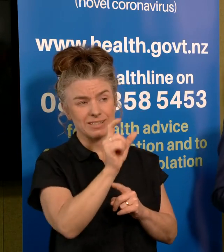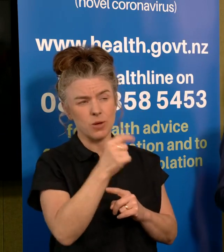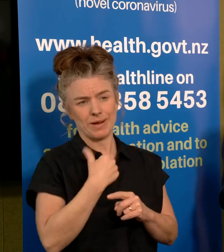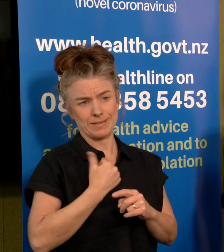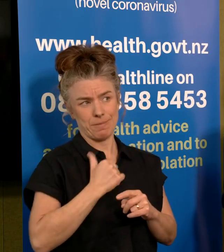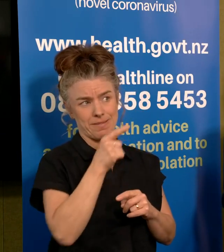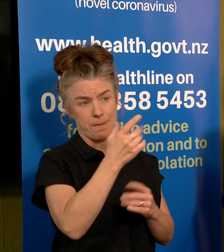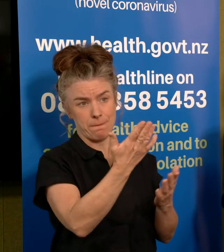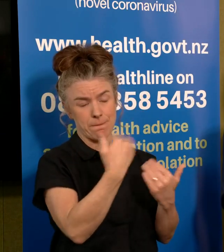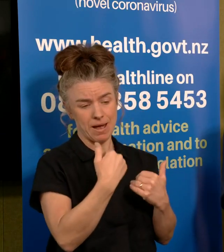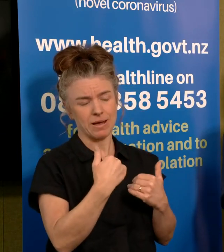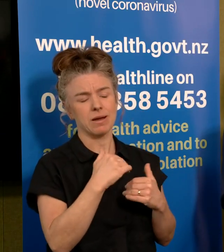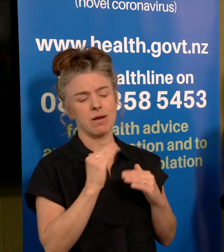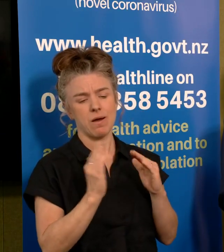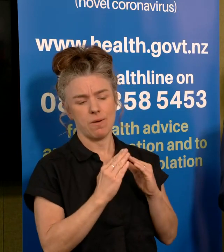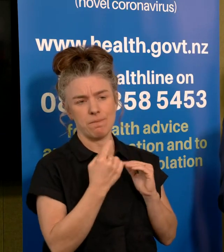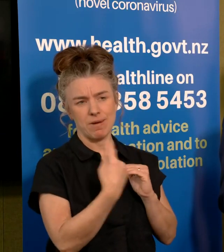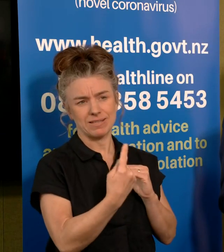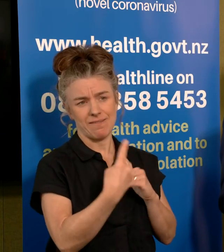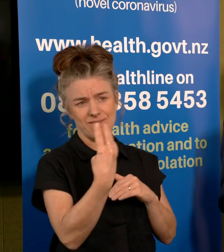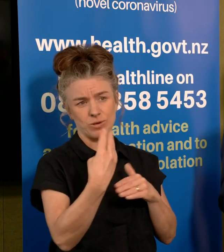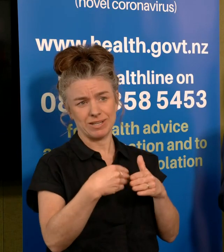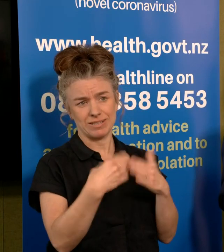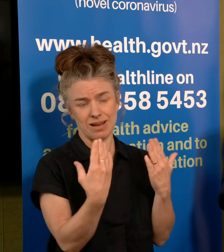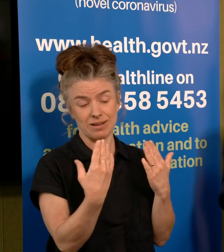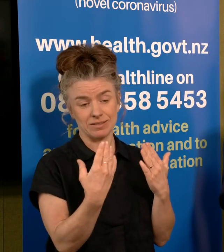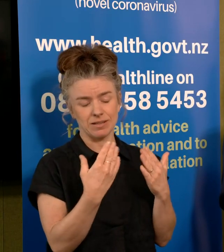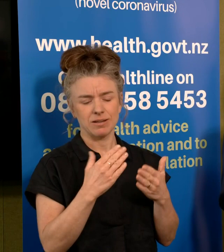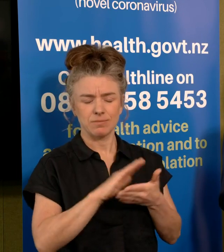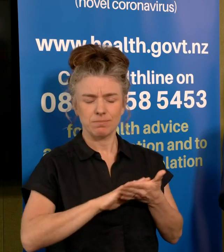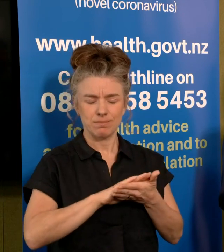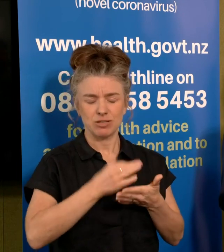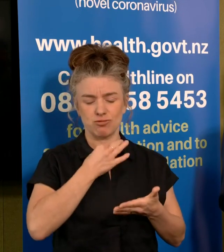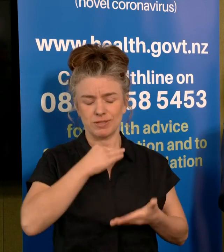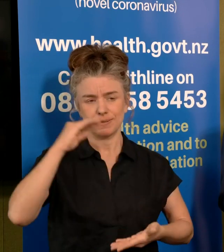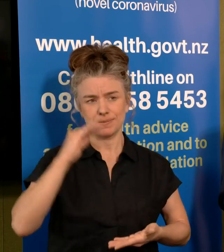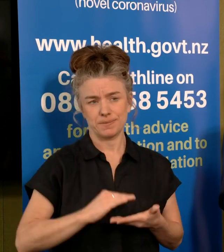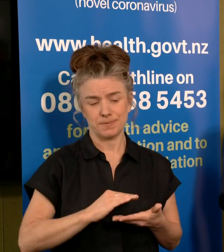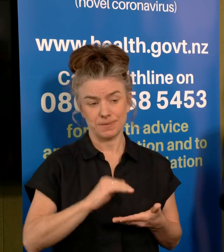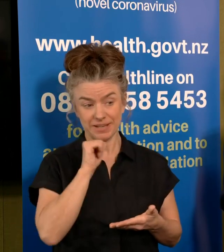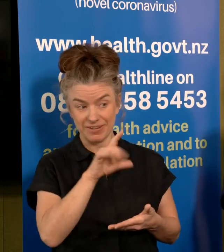to self-isolate for 14 days to help reduce the risk that anyone who